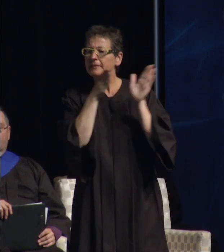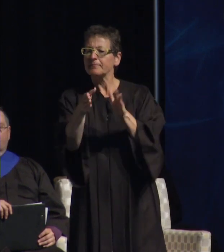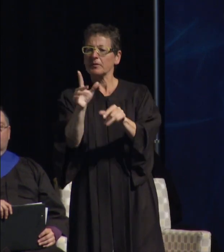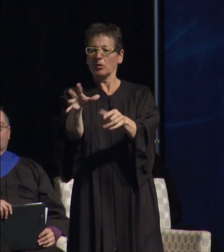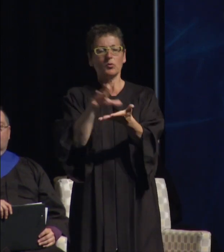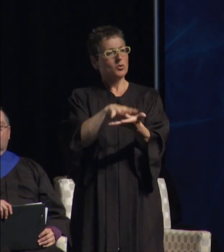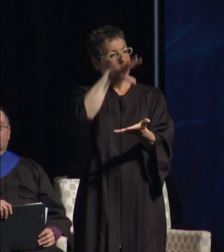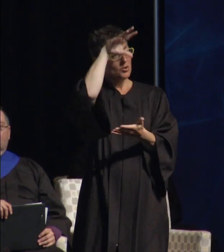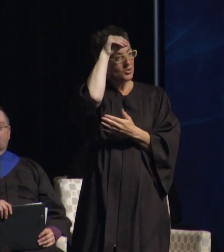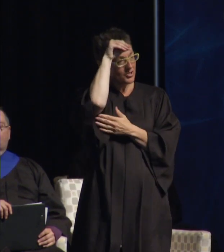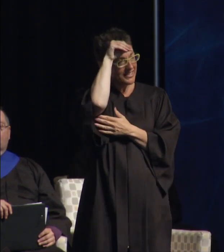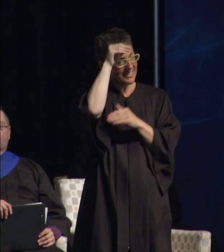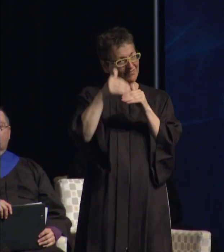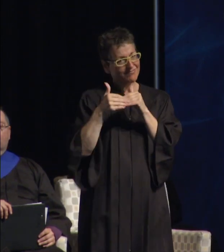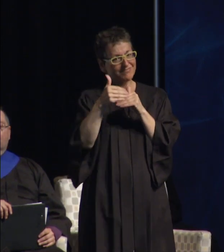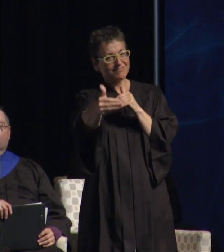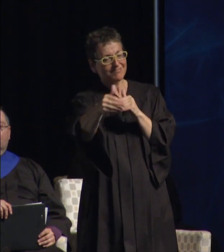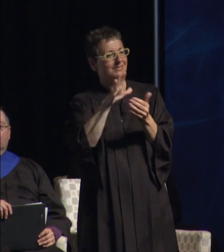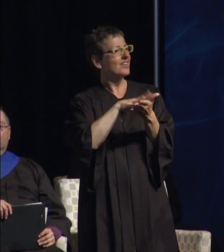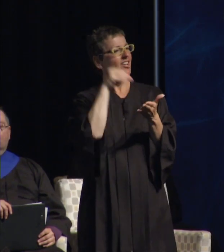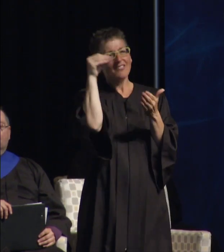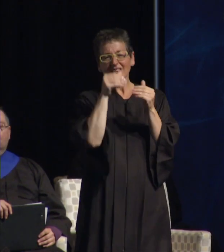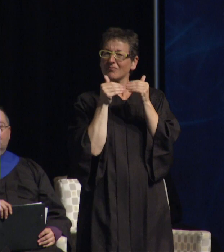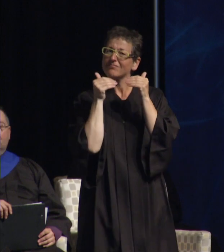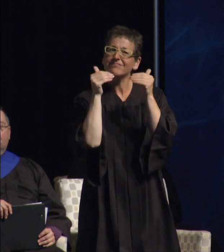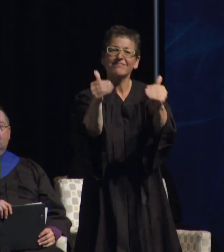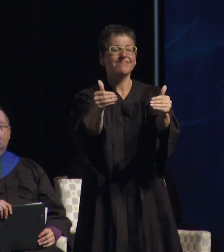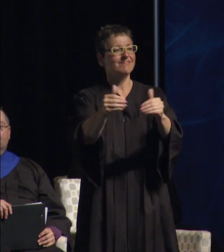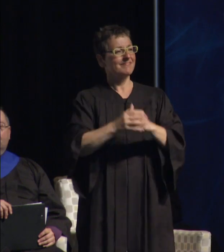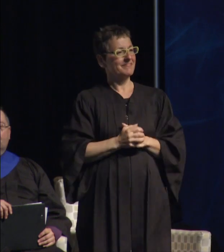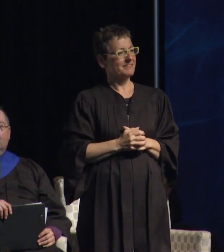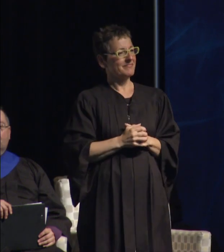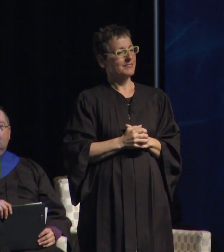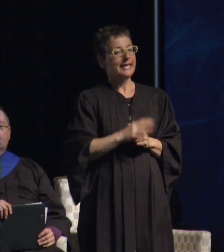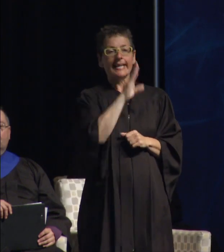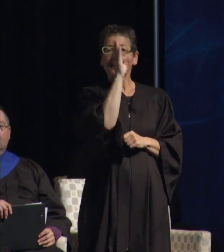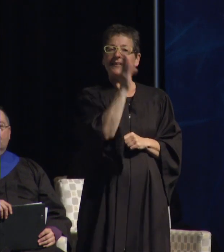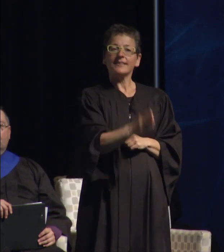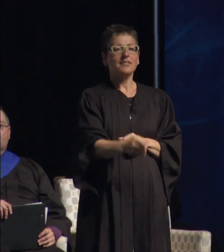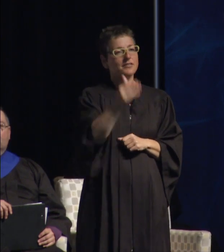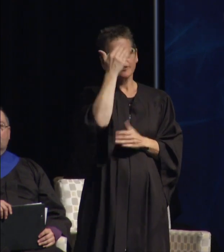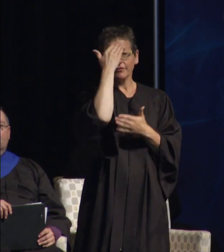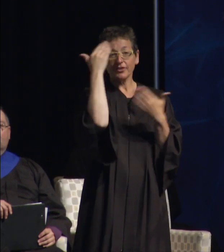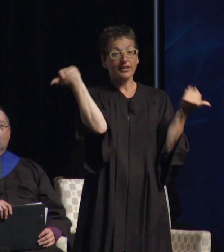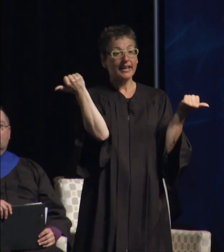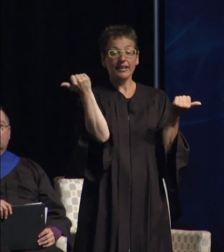you remain to be lifelong learners. And never forget